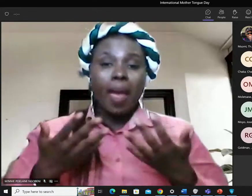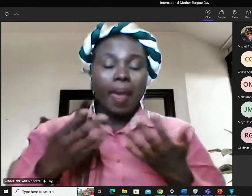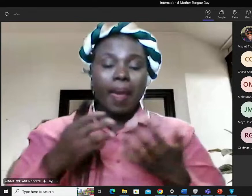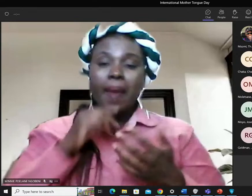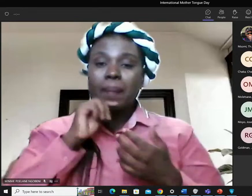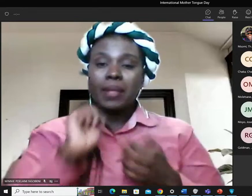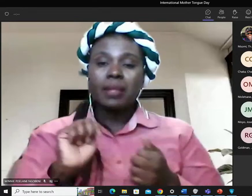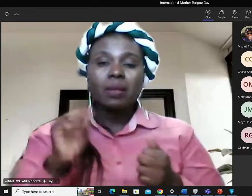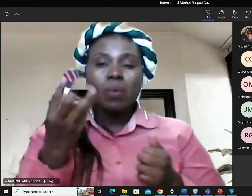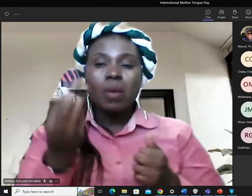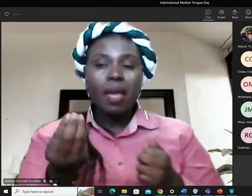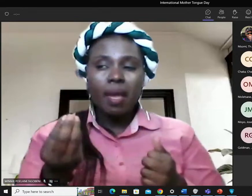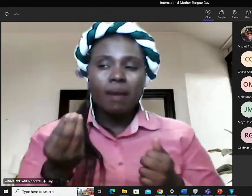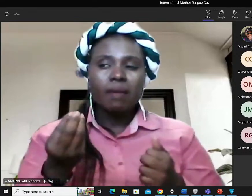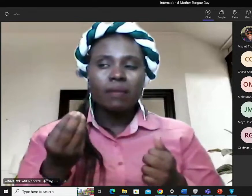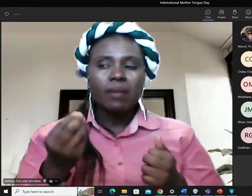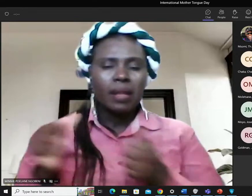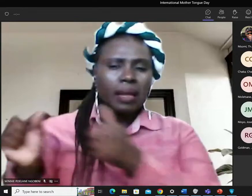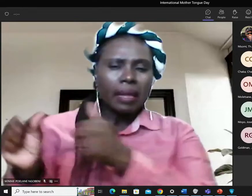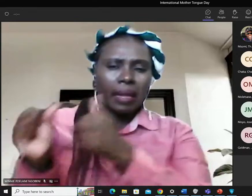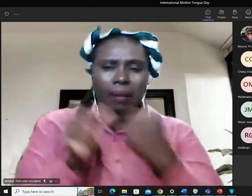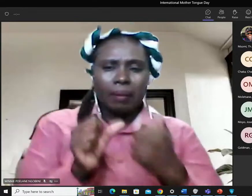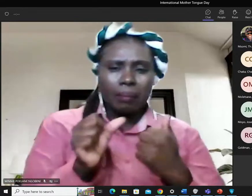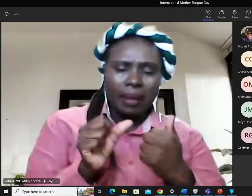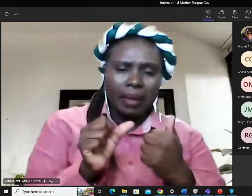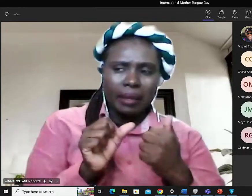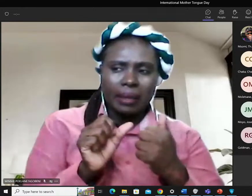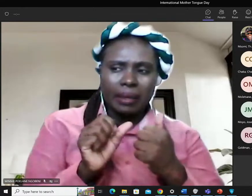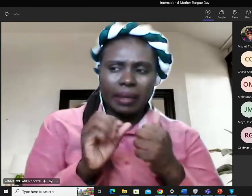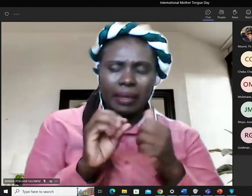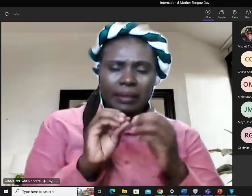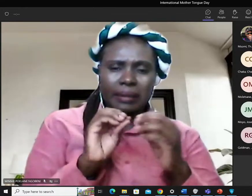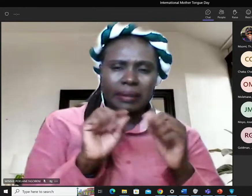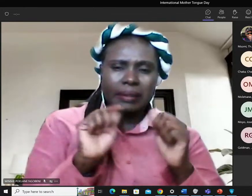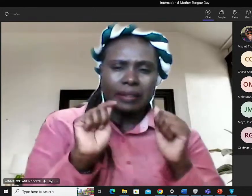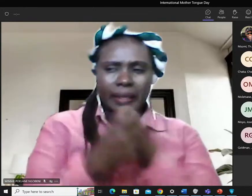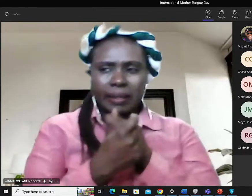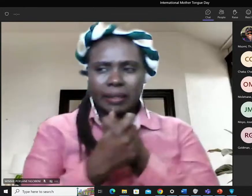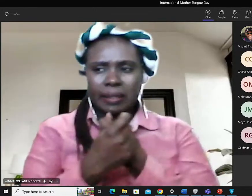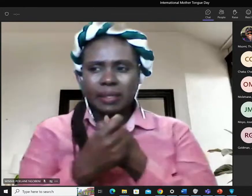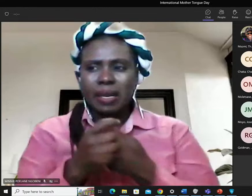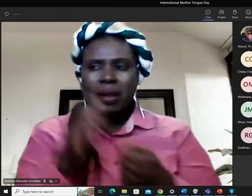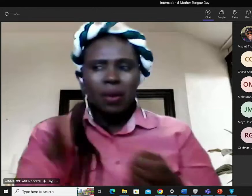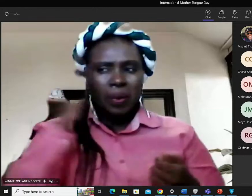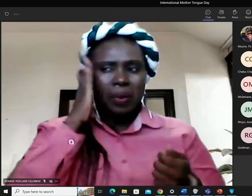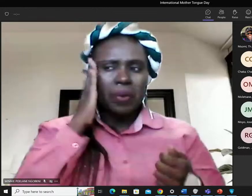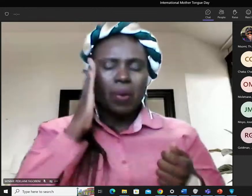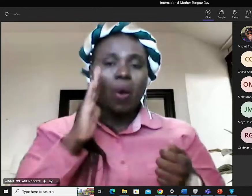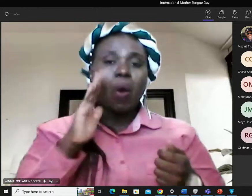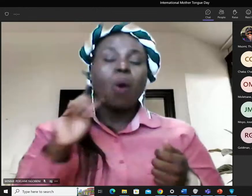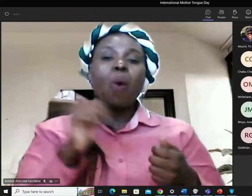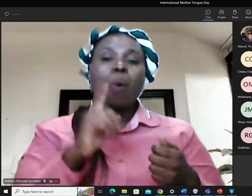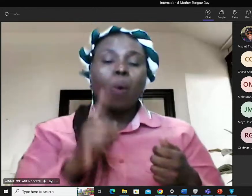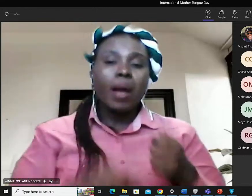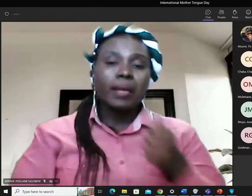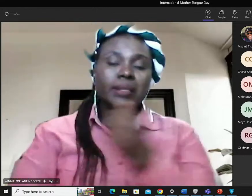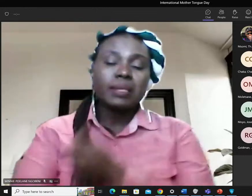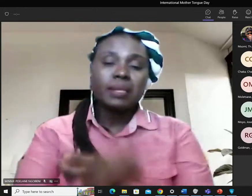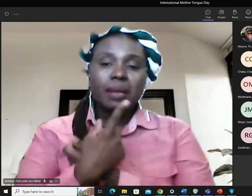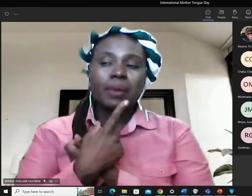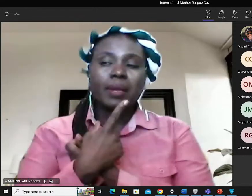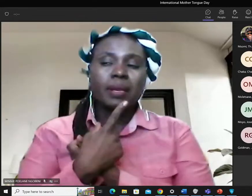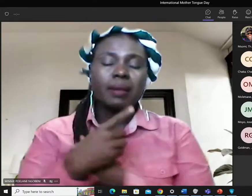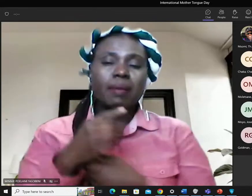can actually come back and translate it back to English, and then you know that we can see that the students have made